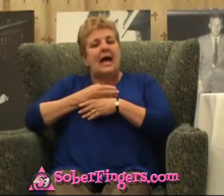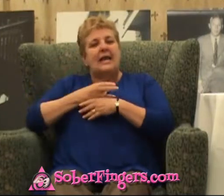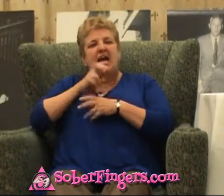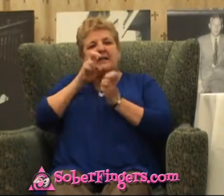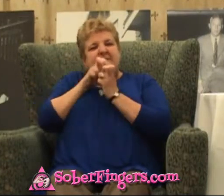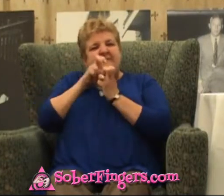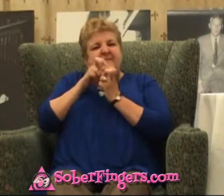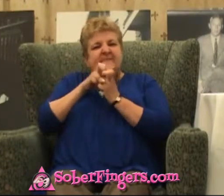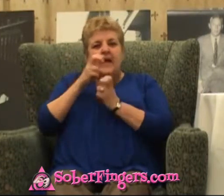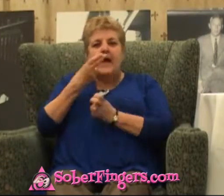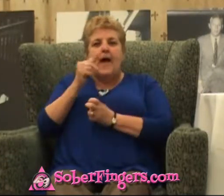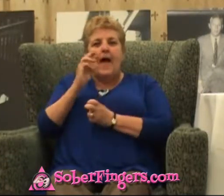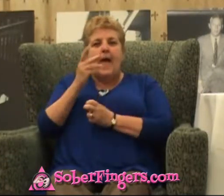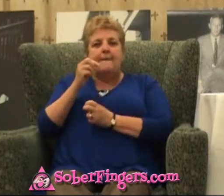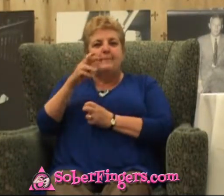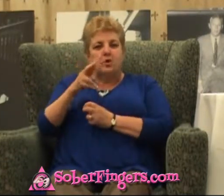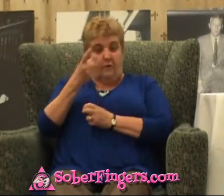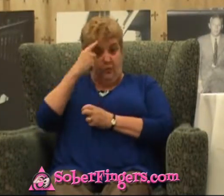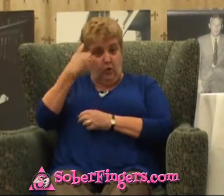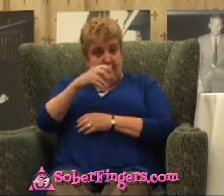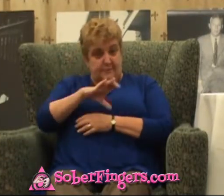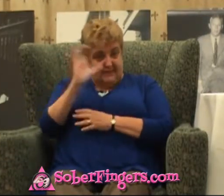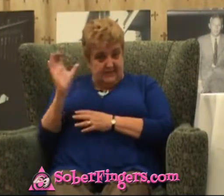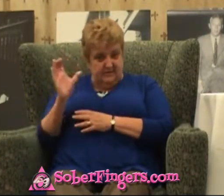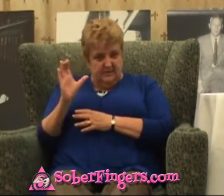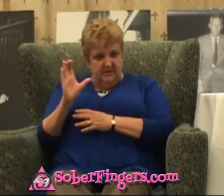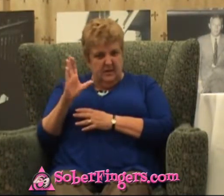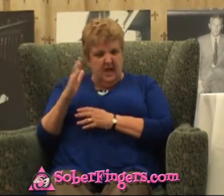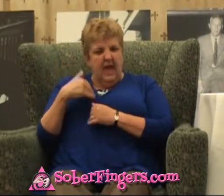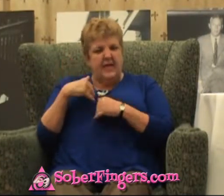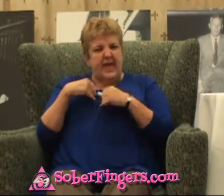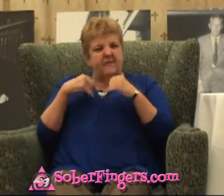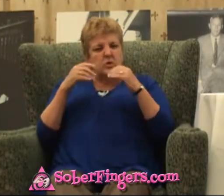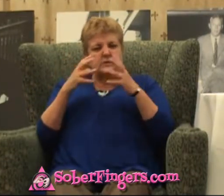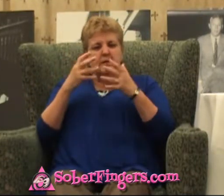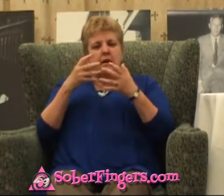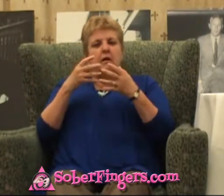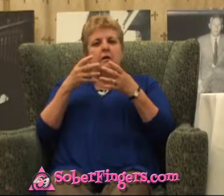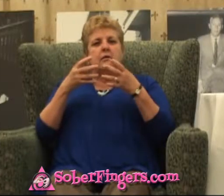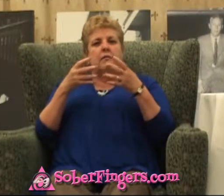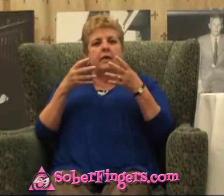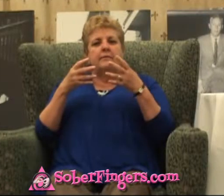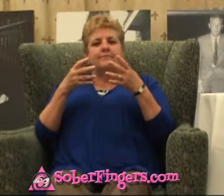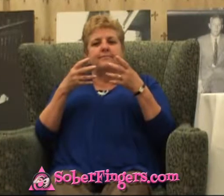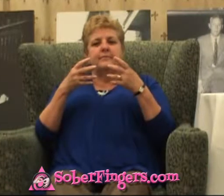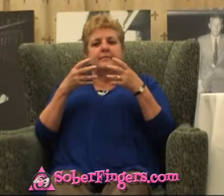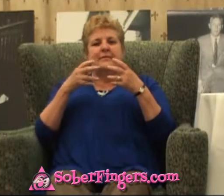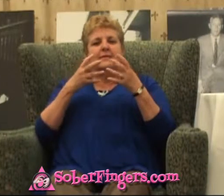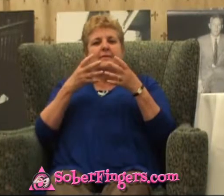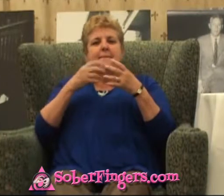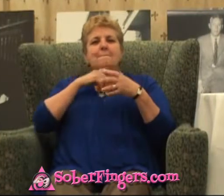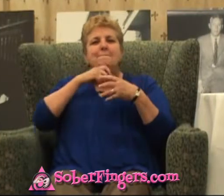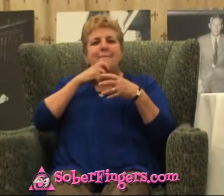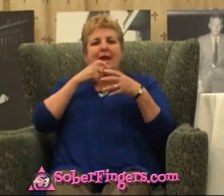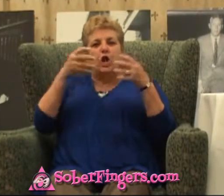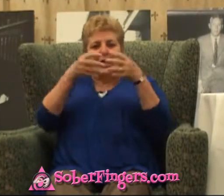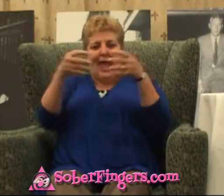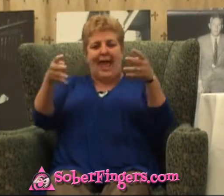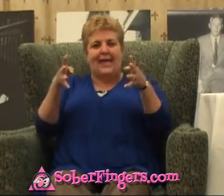have ever lived with one of those, at that time they had little metal cages with little metal wheels. And at that time, they would jump on those little wheels, and